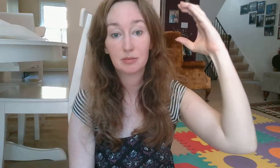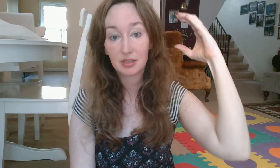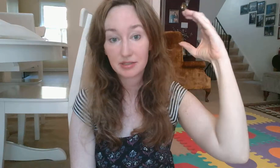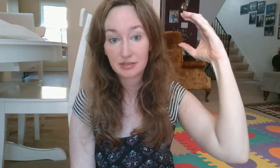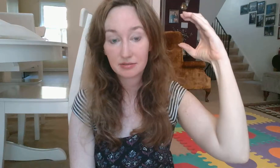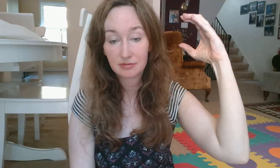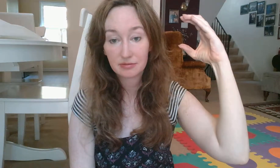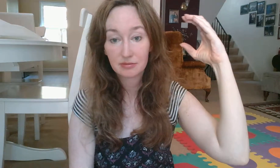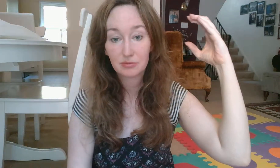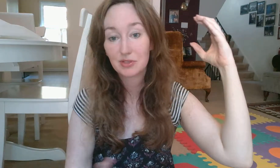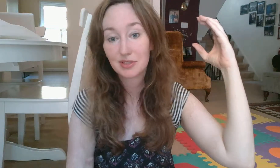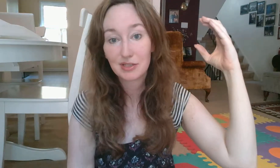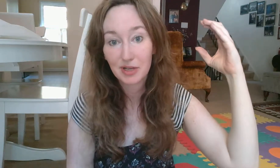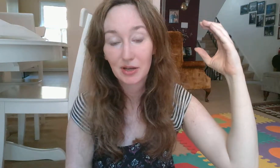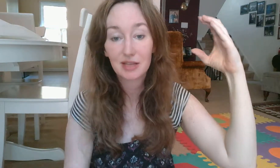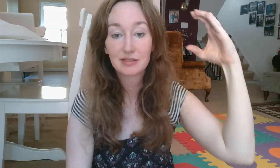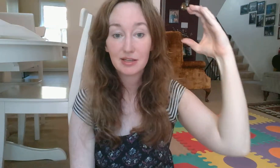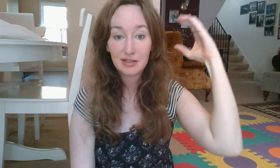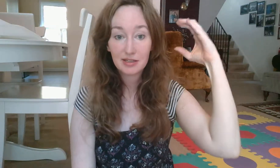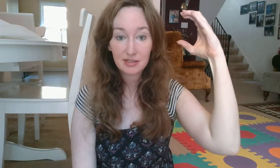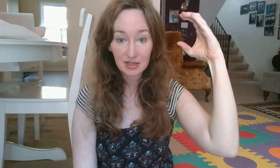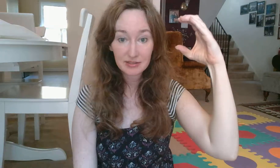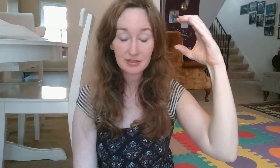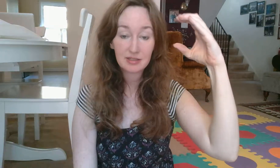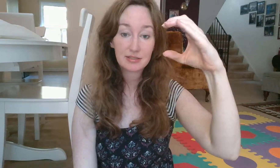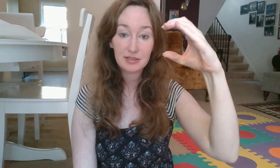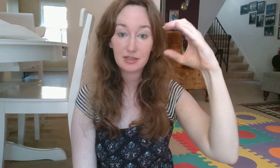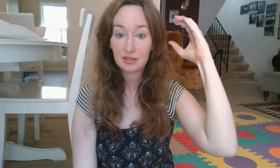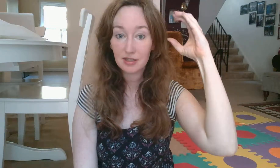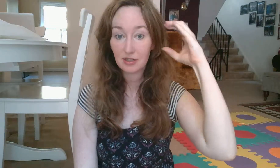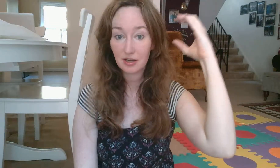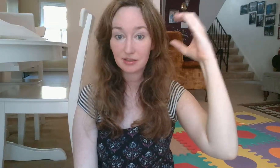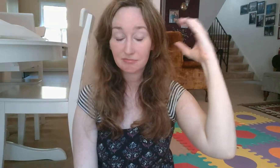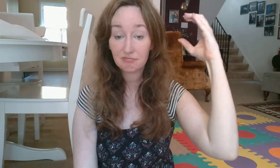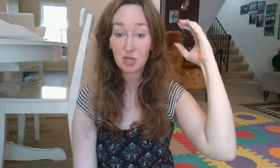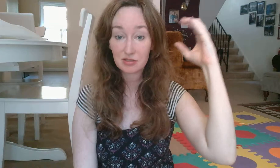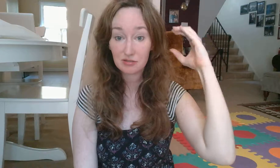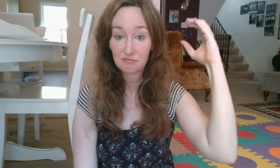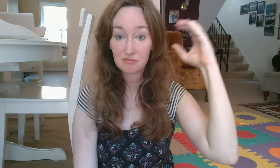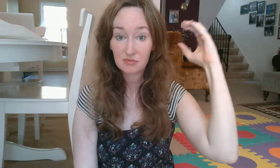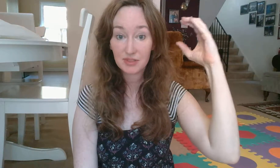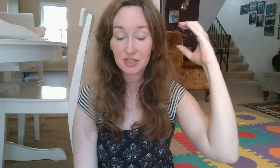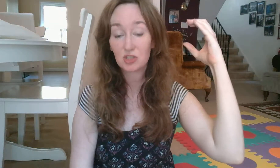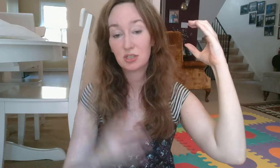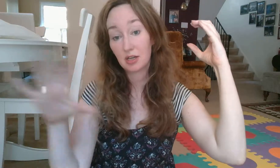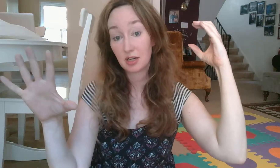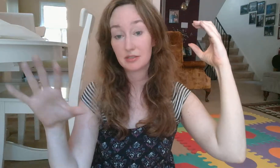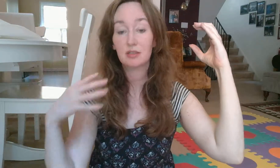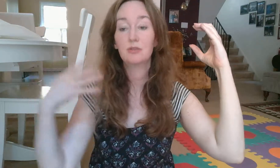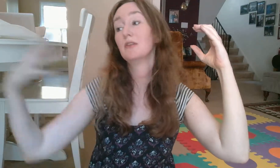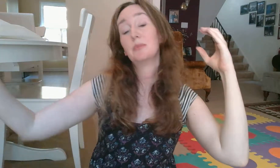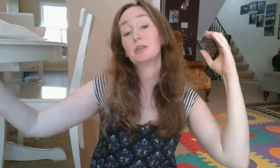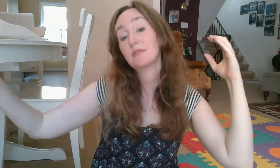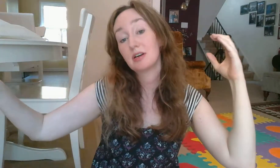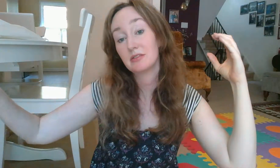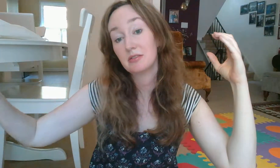but cousin, we'll just get to it now, I guess. Cousin is a C at your head. Cousin. That's generic cousin. If you have a bunch of